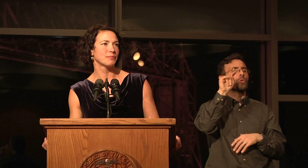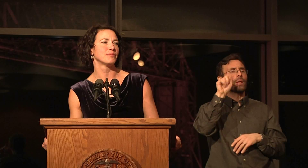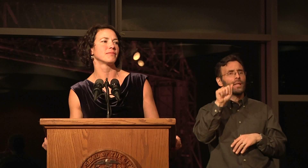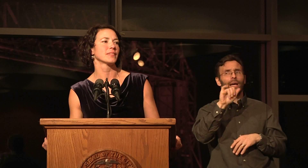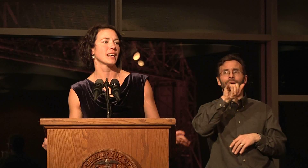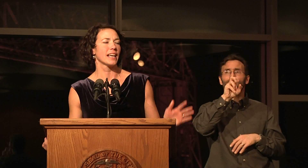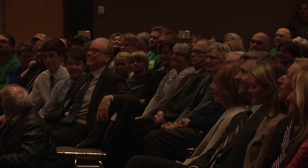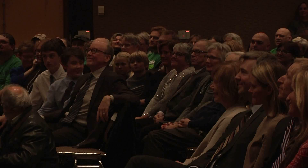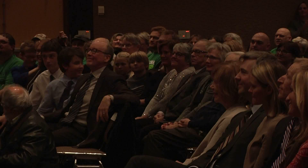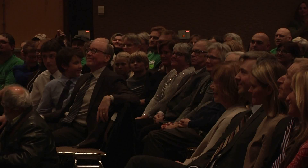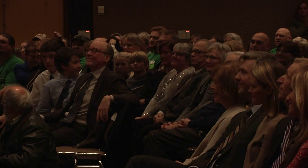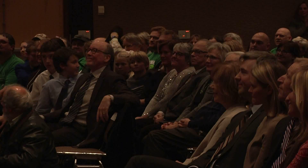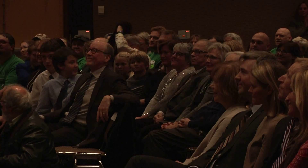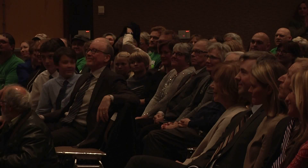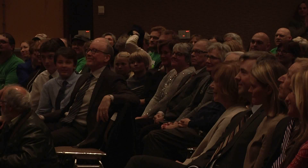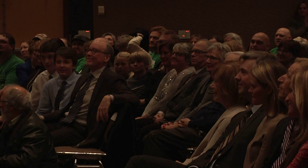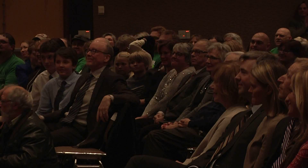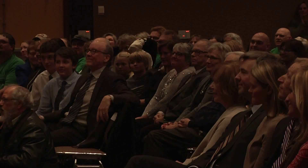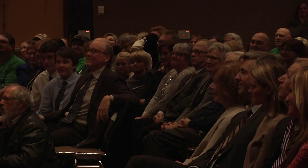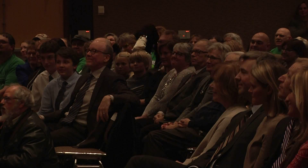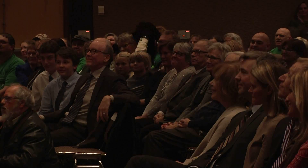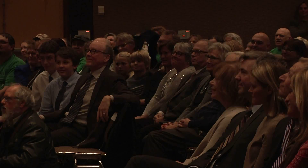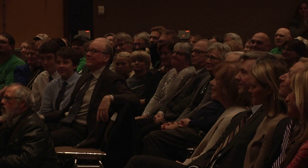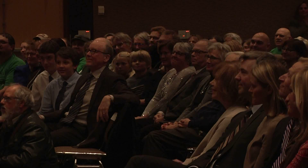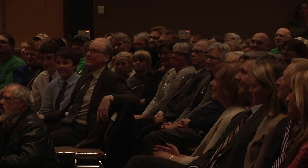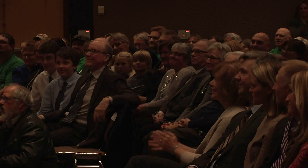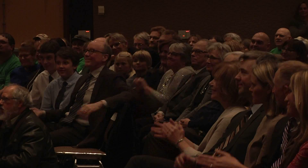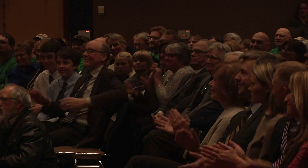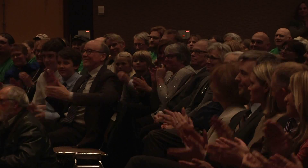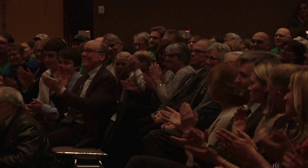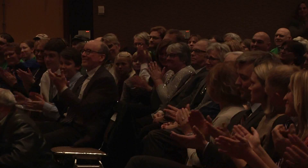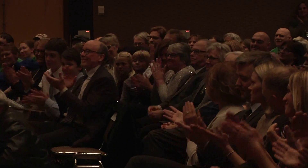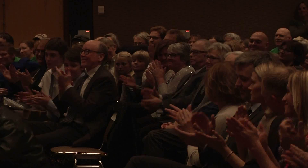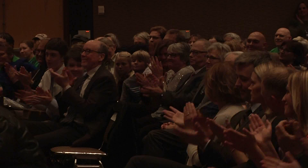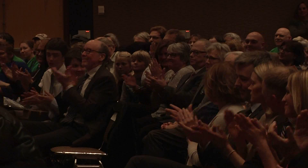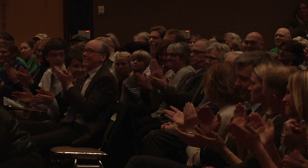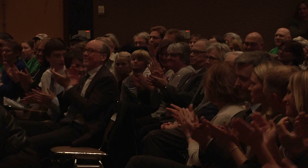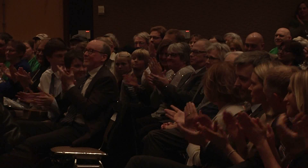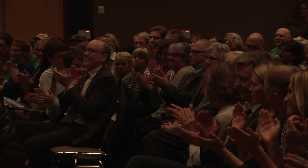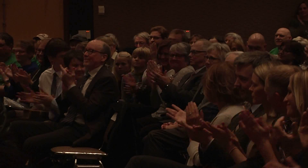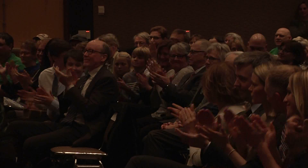Jean and Lee and Pam.